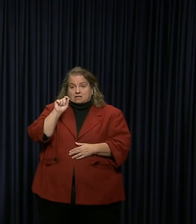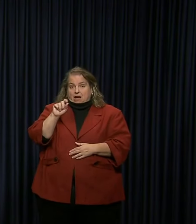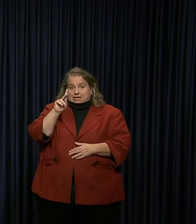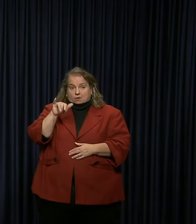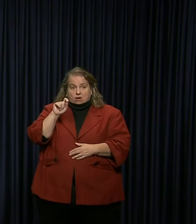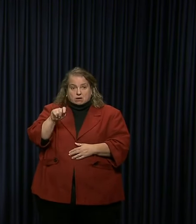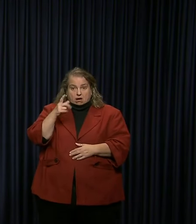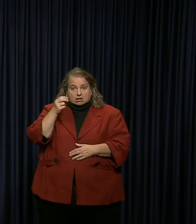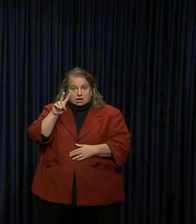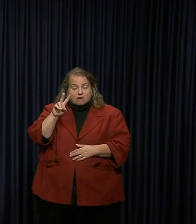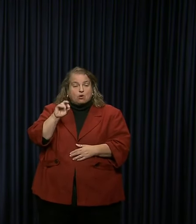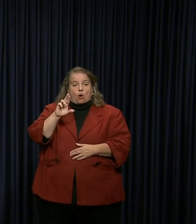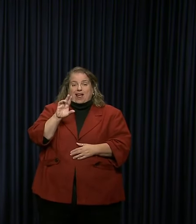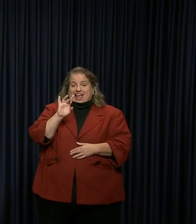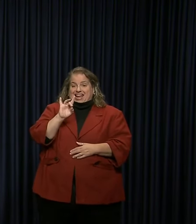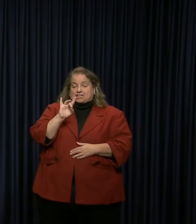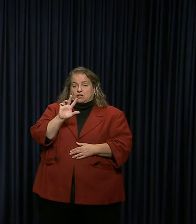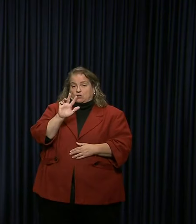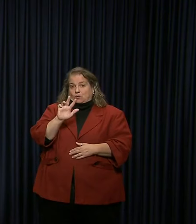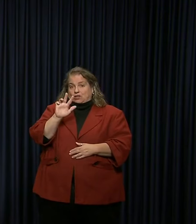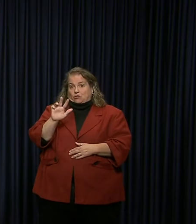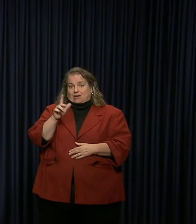GivePPE.ky.gov or